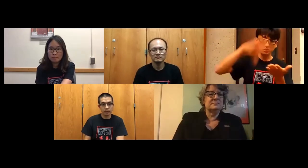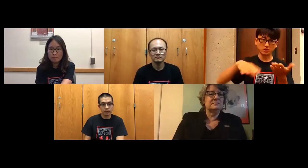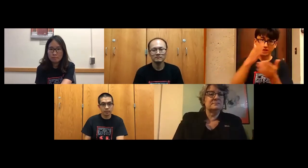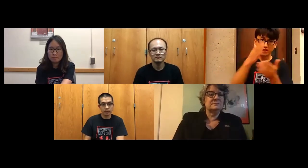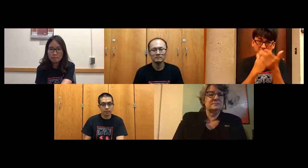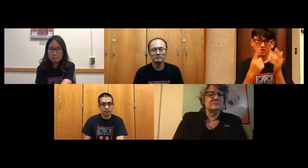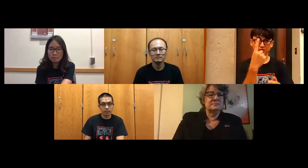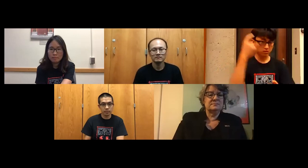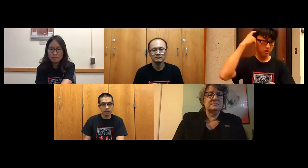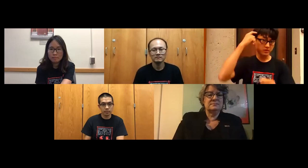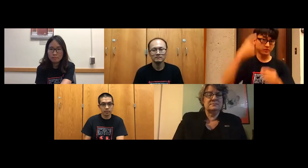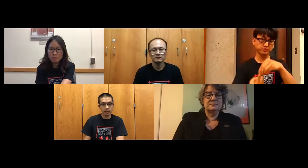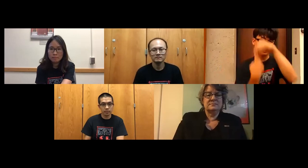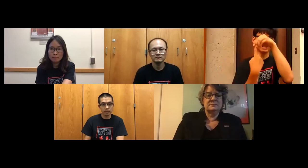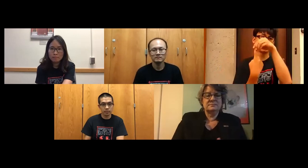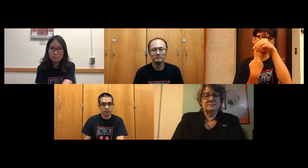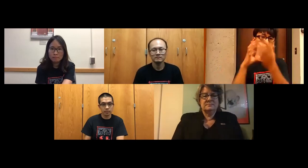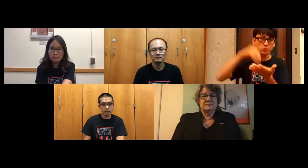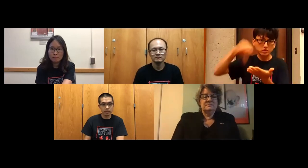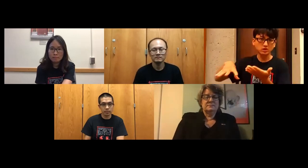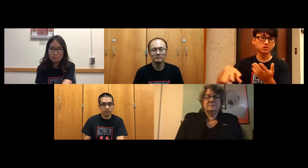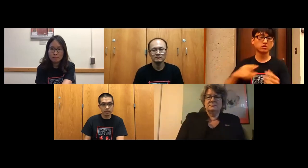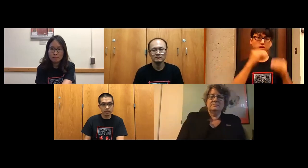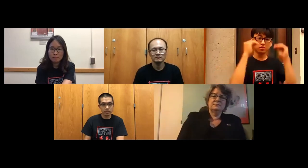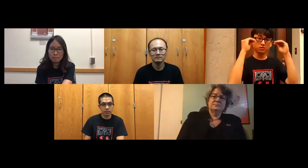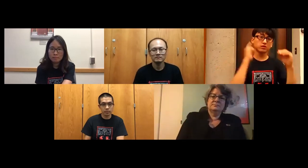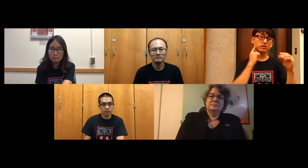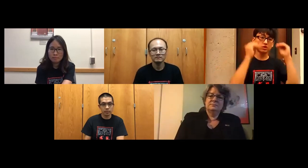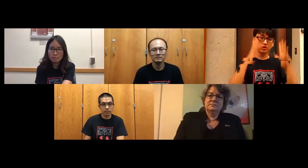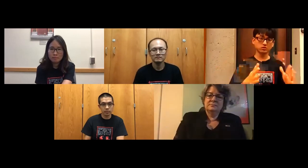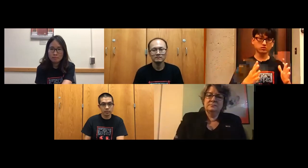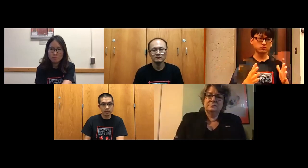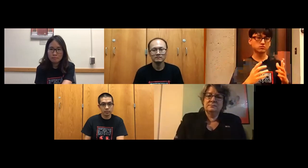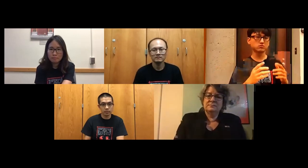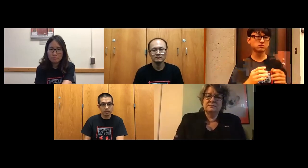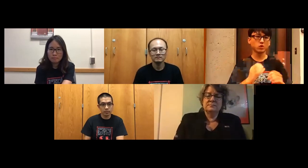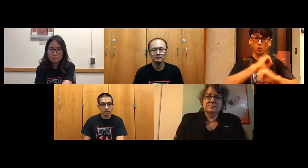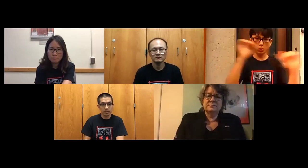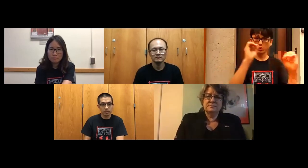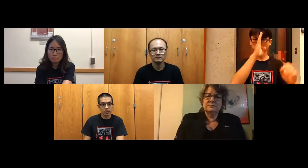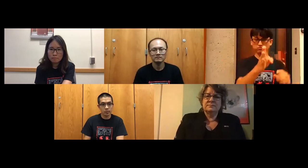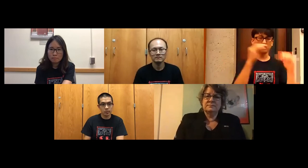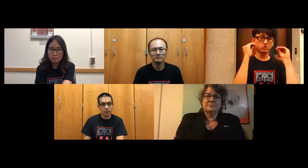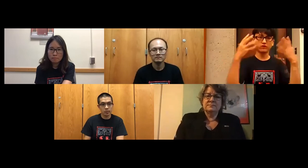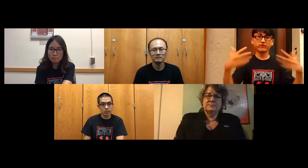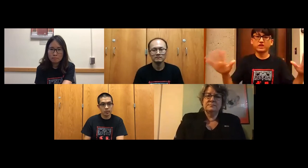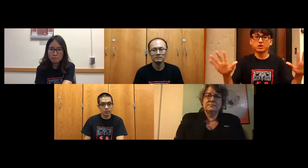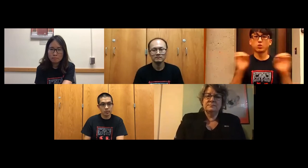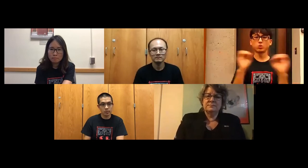how important it was. There was one specific deaf student that they were working with. There